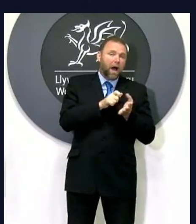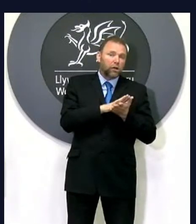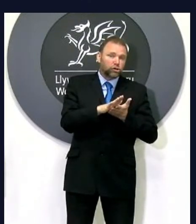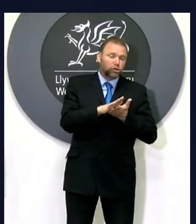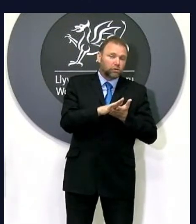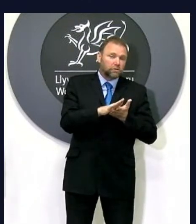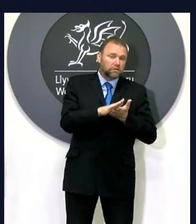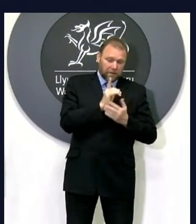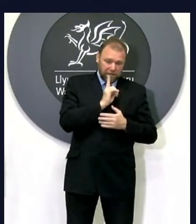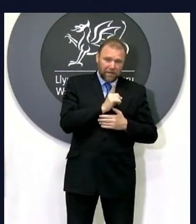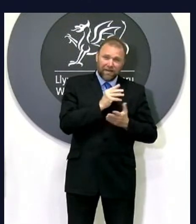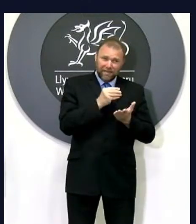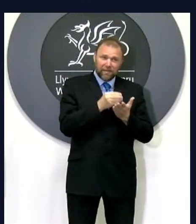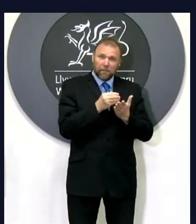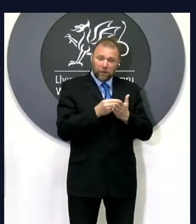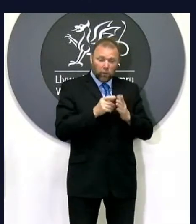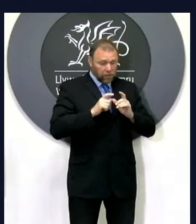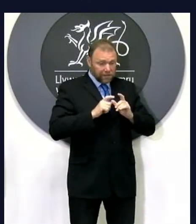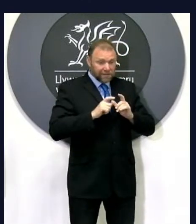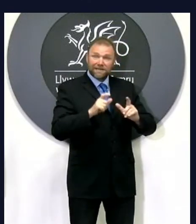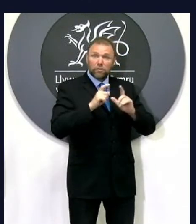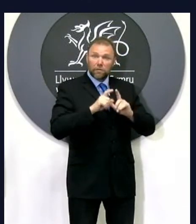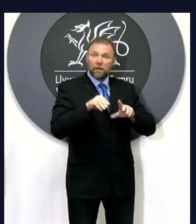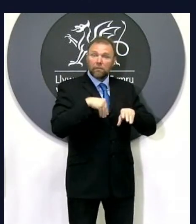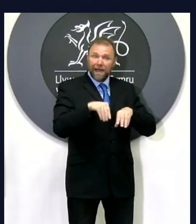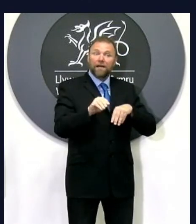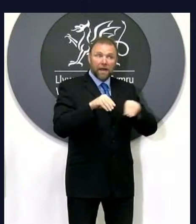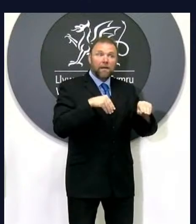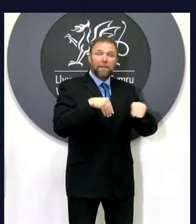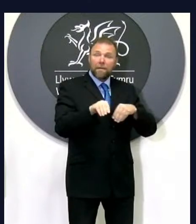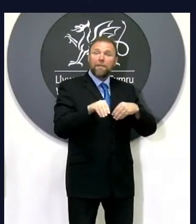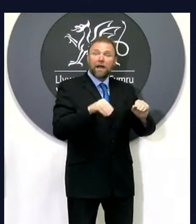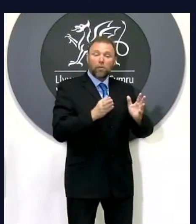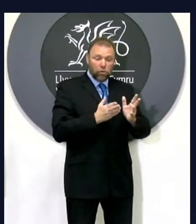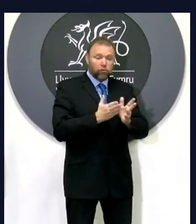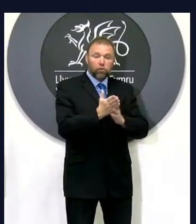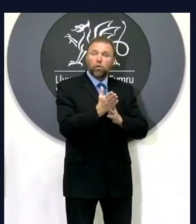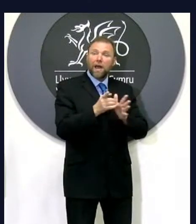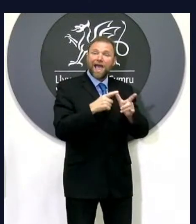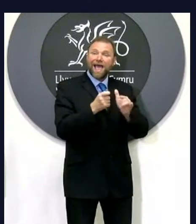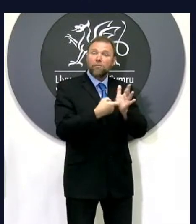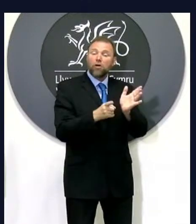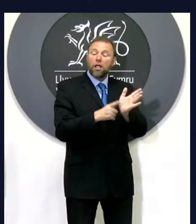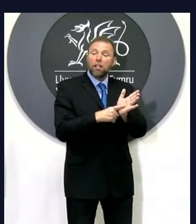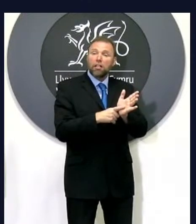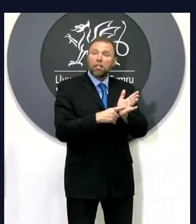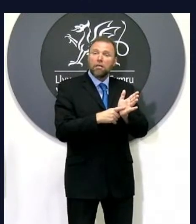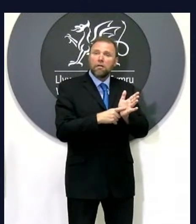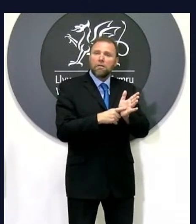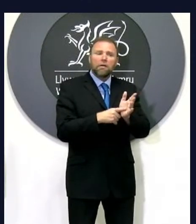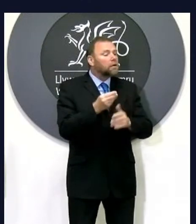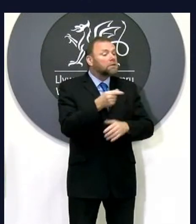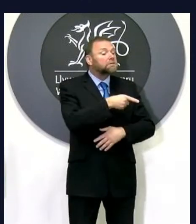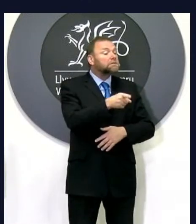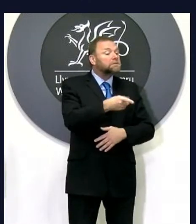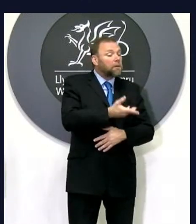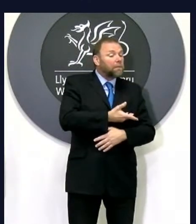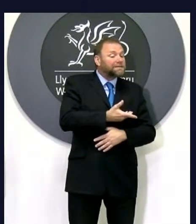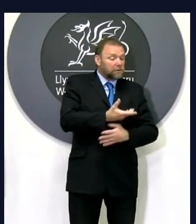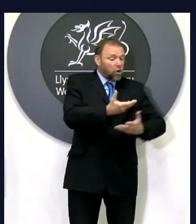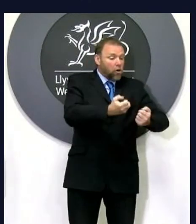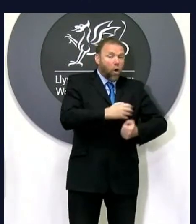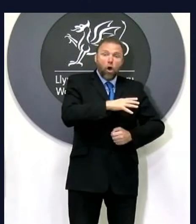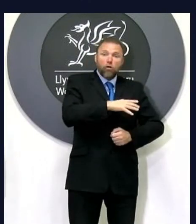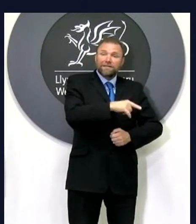to be paid out to people through the month of April. Many businesses have already had that money, which will see them not just through the end of March, but